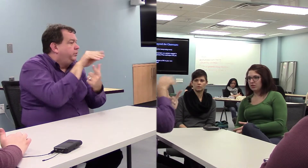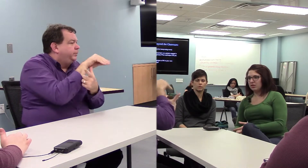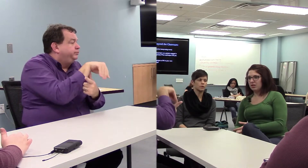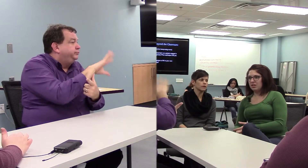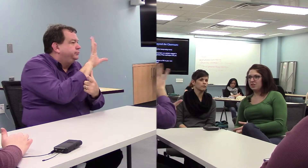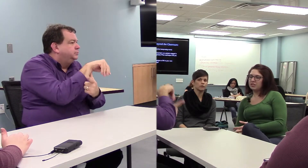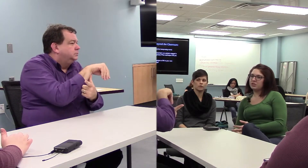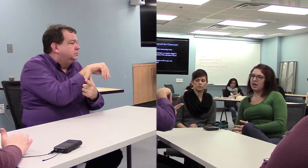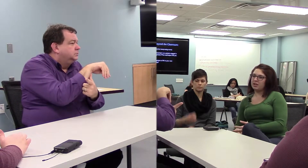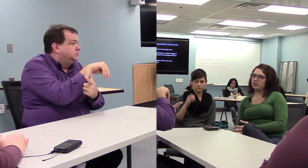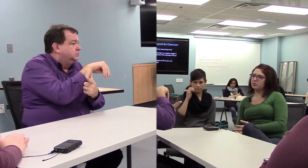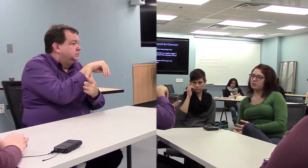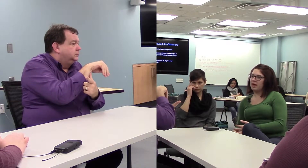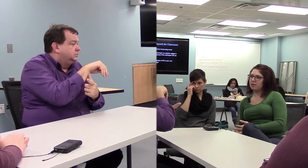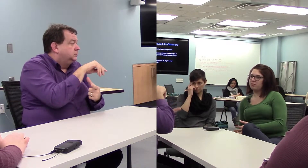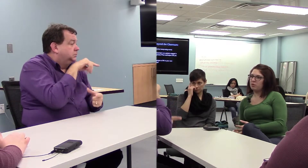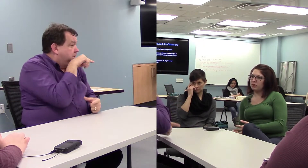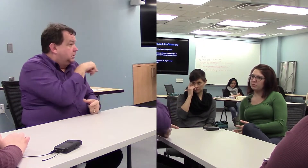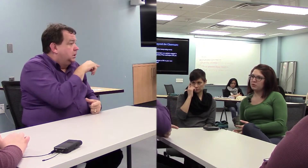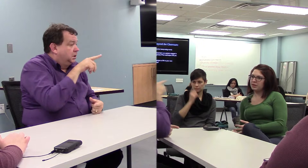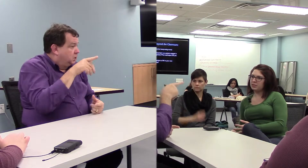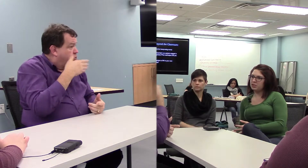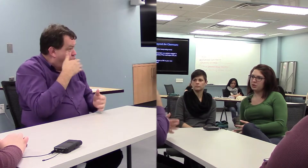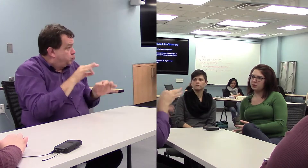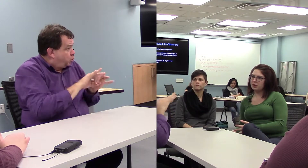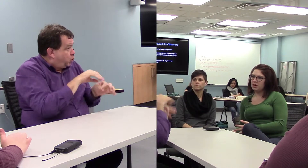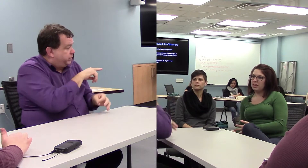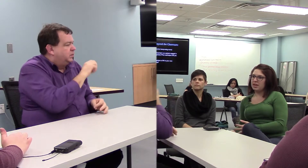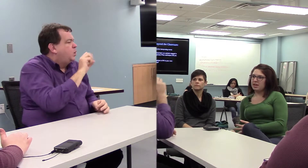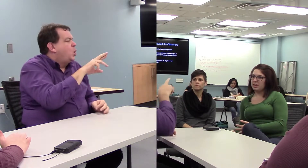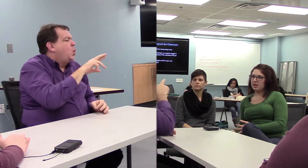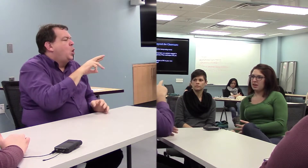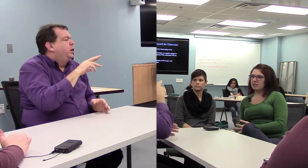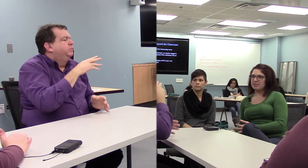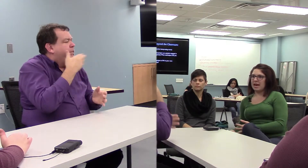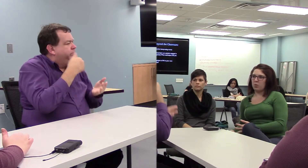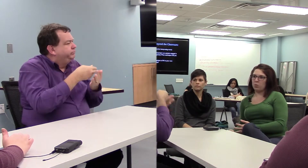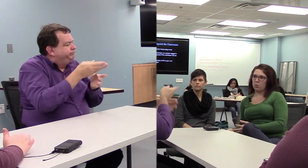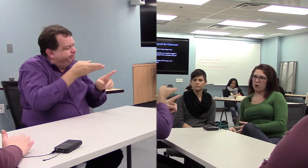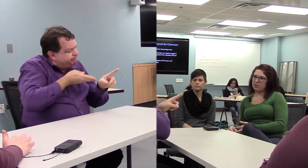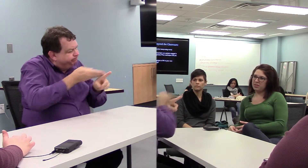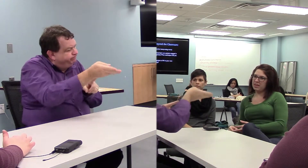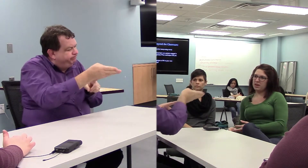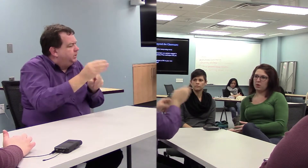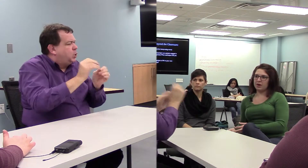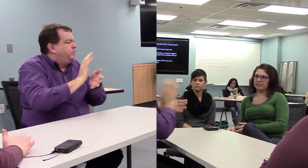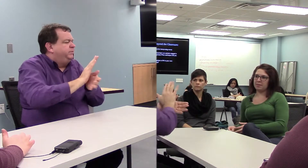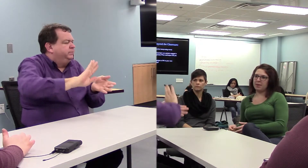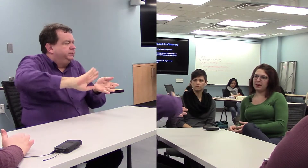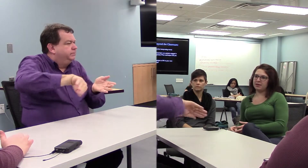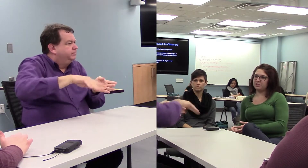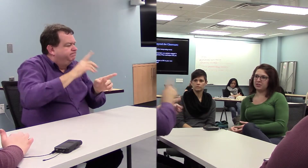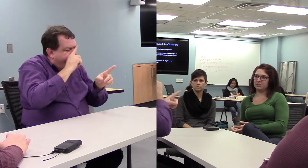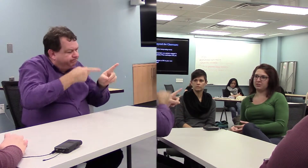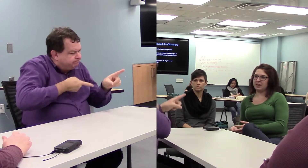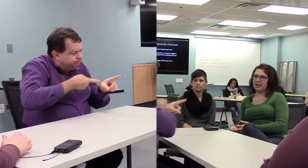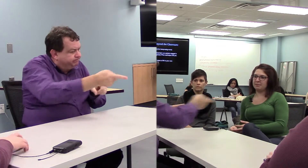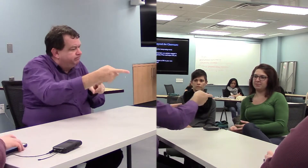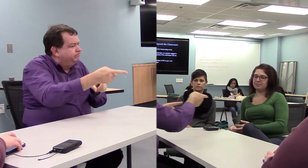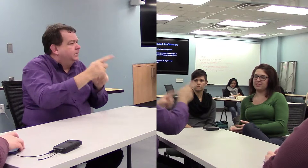You could switch back and forth between the two. Is that worth it, or is it better to not really